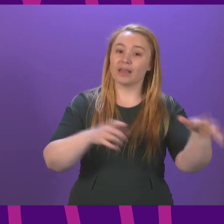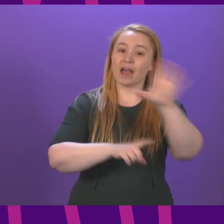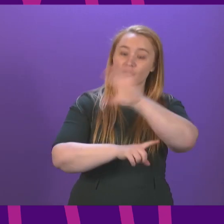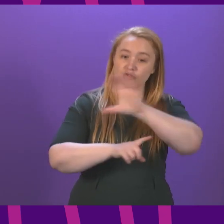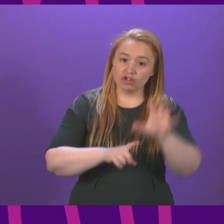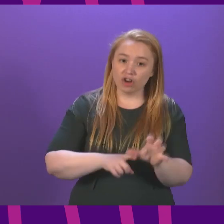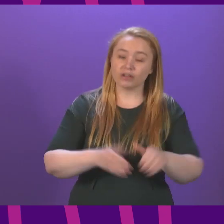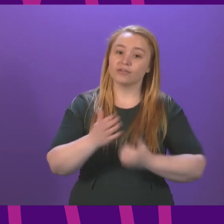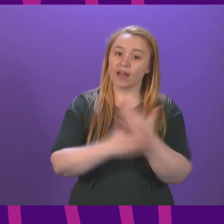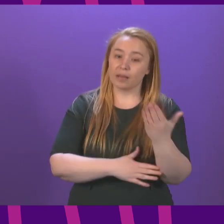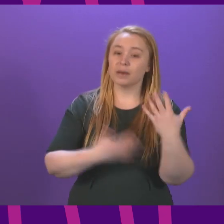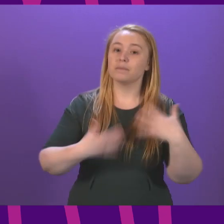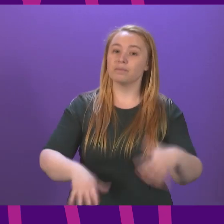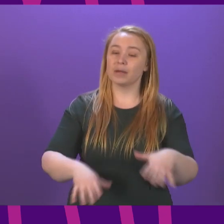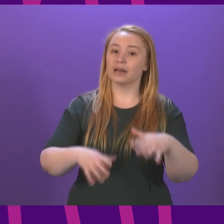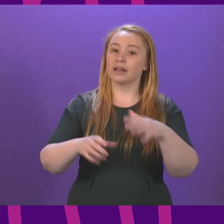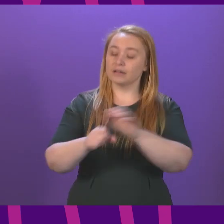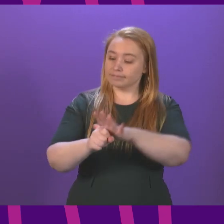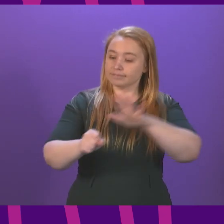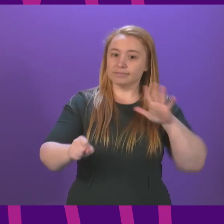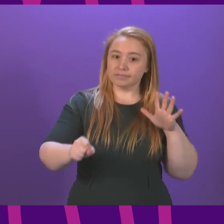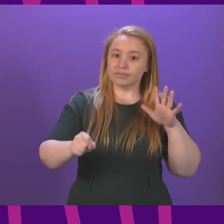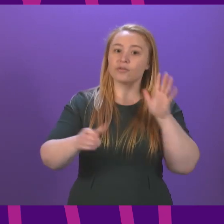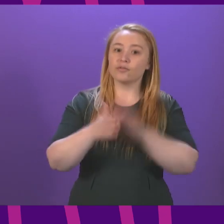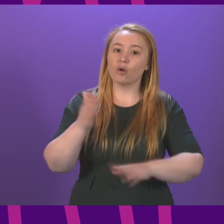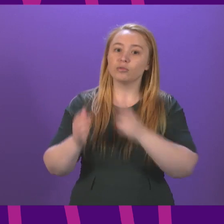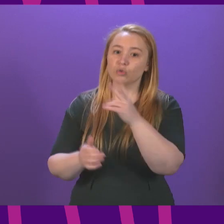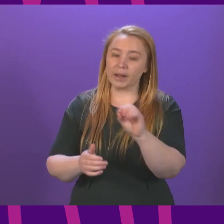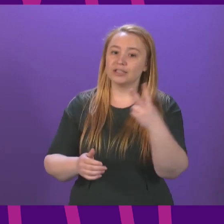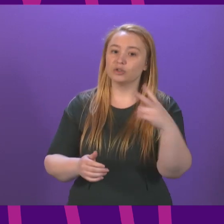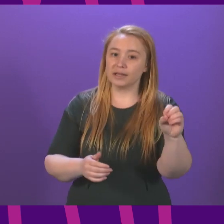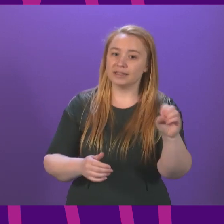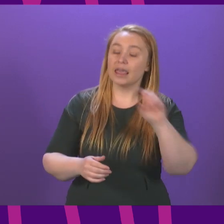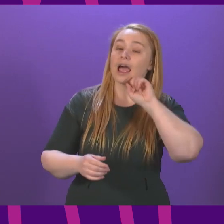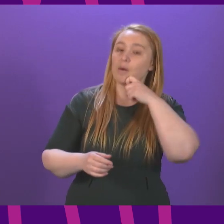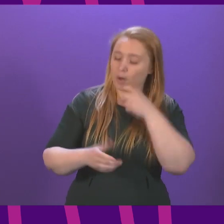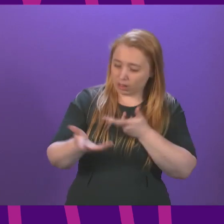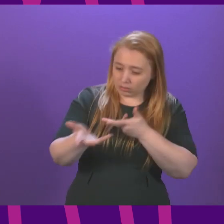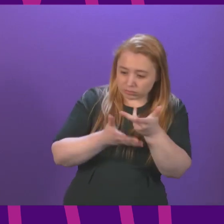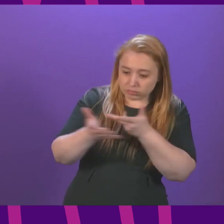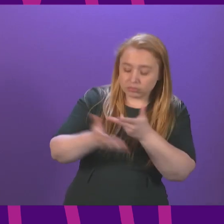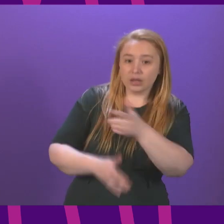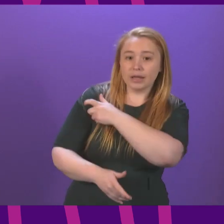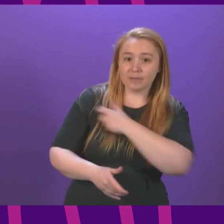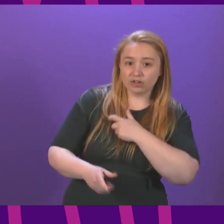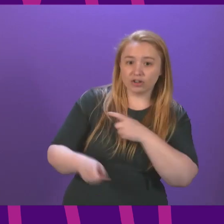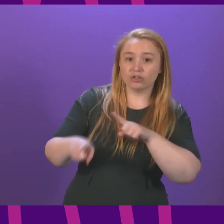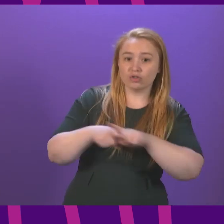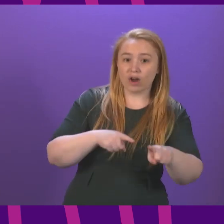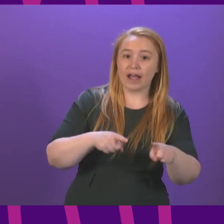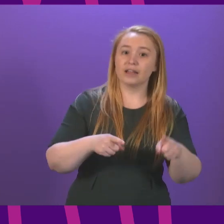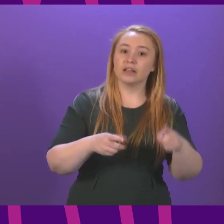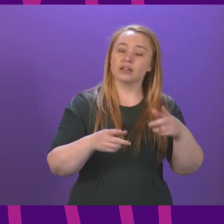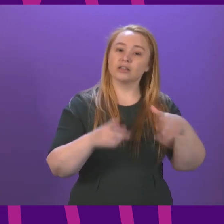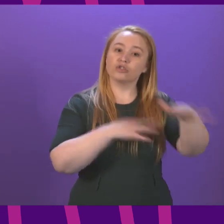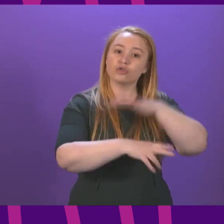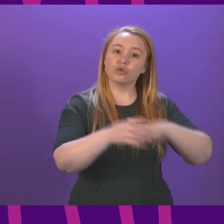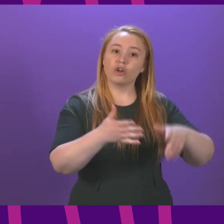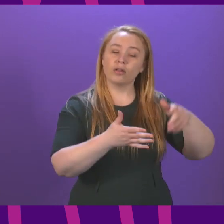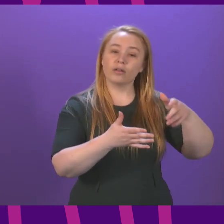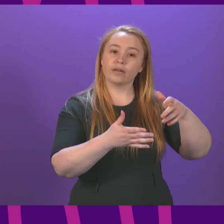suspension was lifted by the Commission in December 2020, and we are continuing to work closely with the Commission to progress the lifting of the European Social Fund